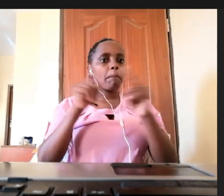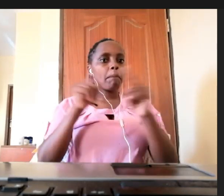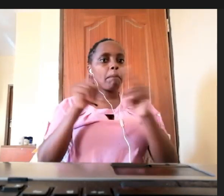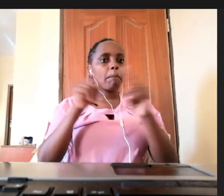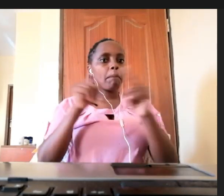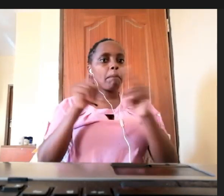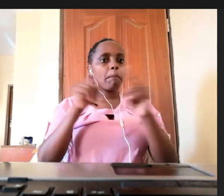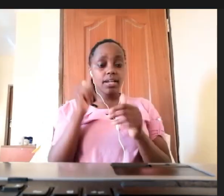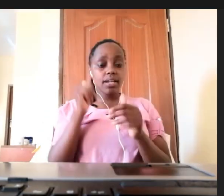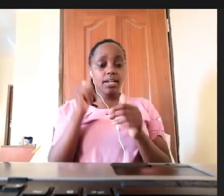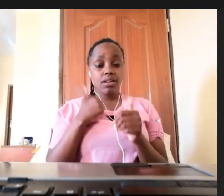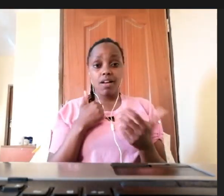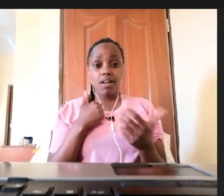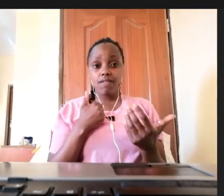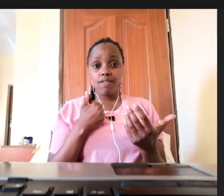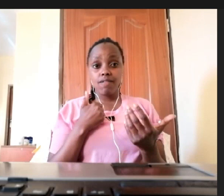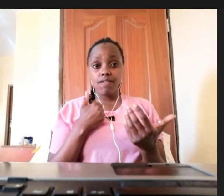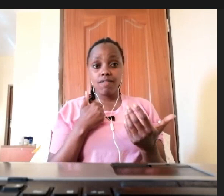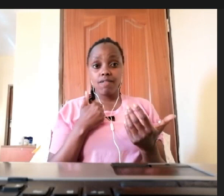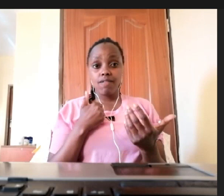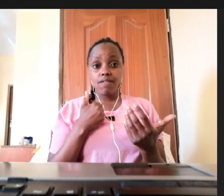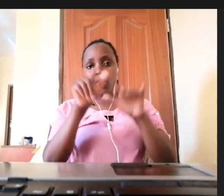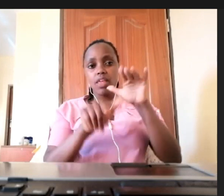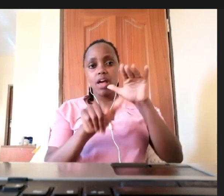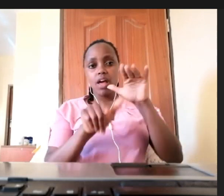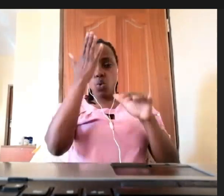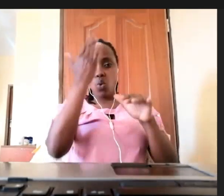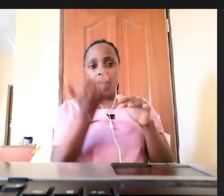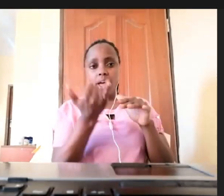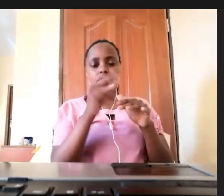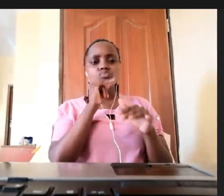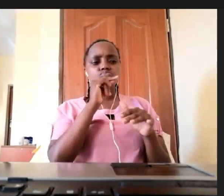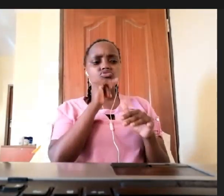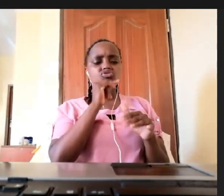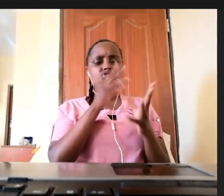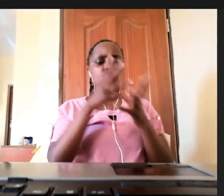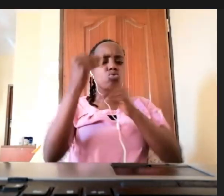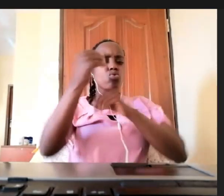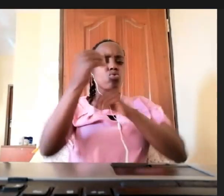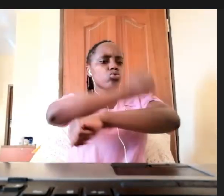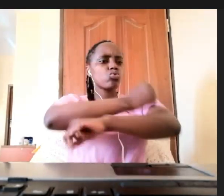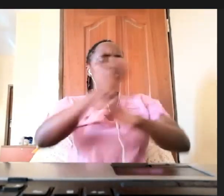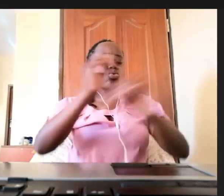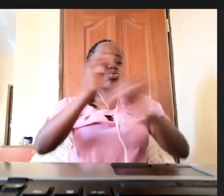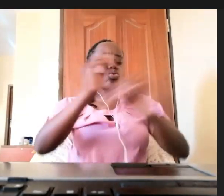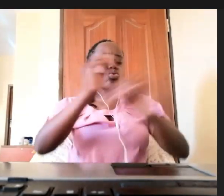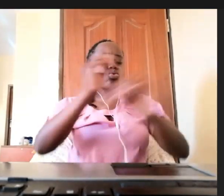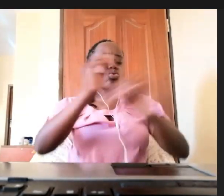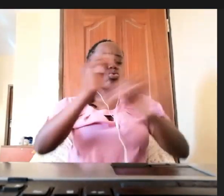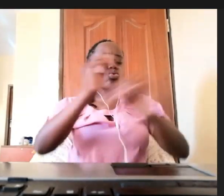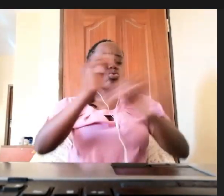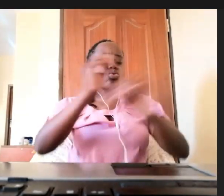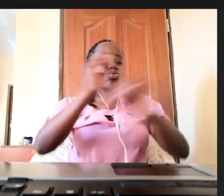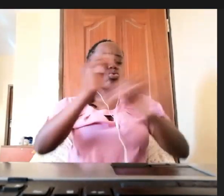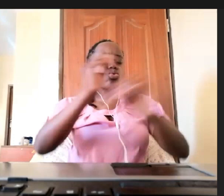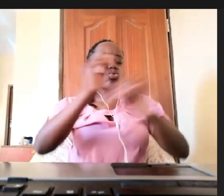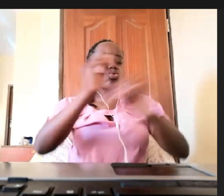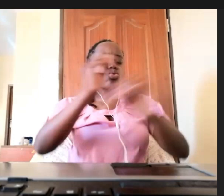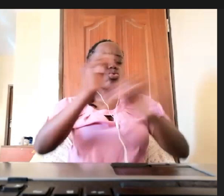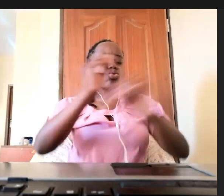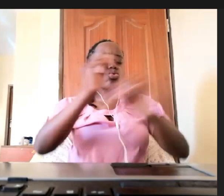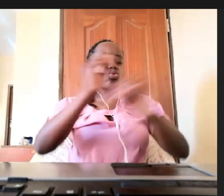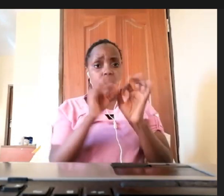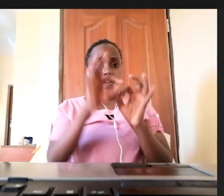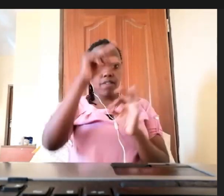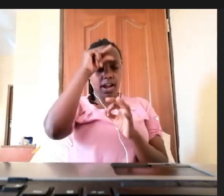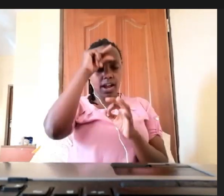gender disparity was low because boys were not going to school as much as they were supposed to go. So, for instance, if the government says